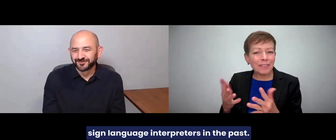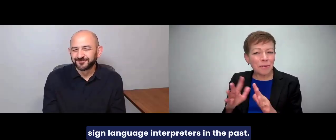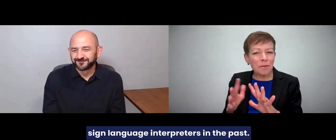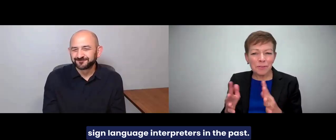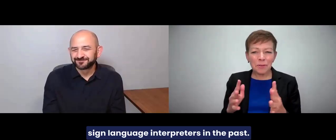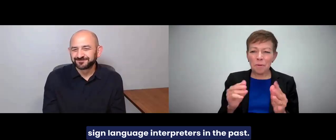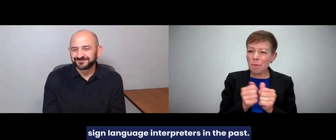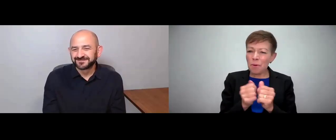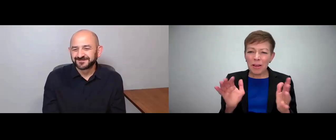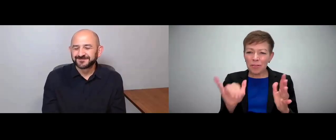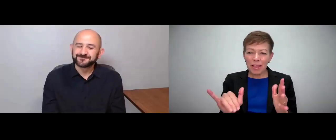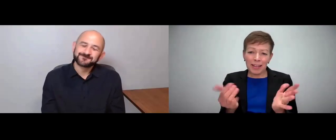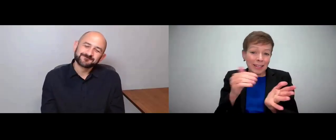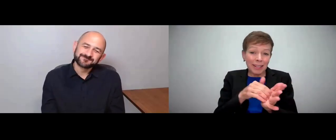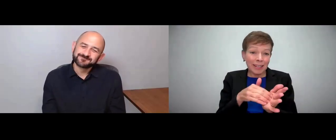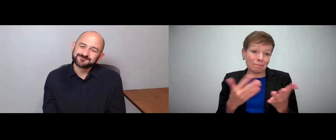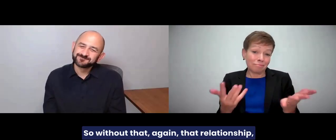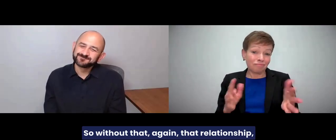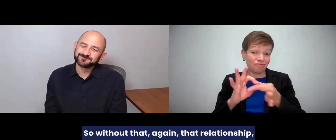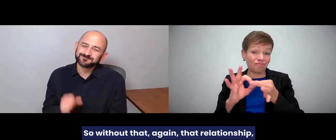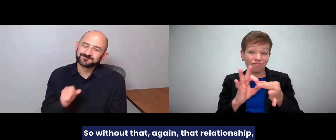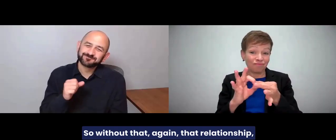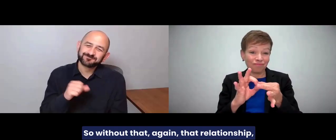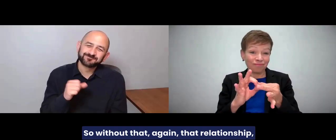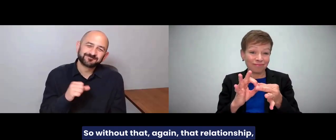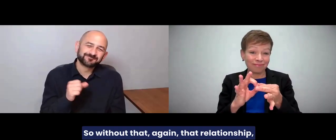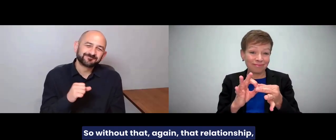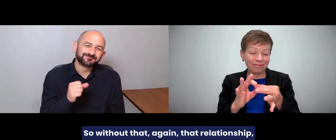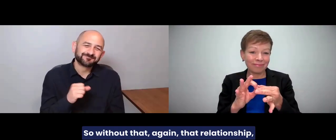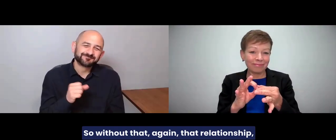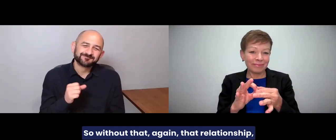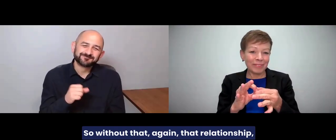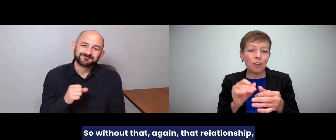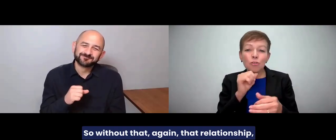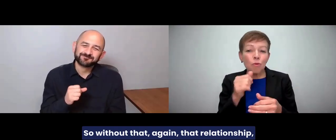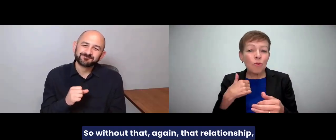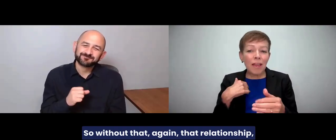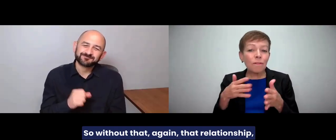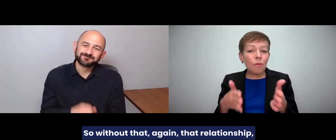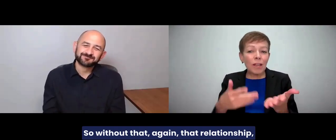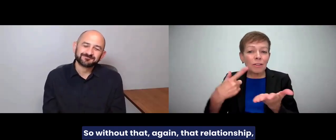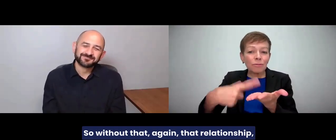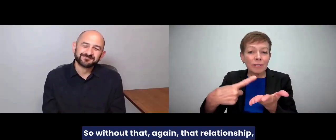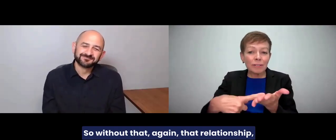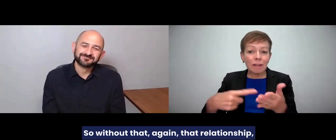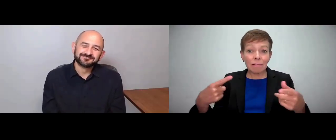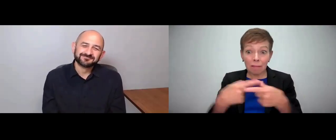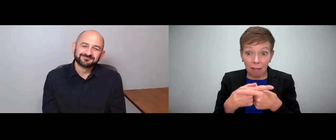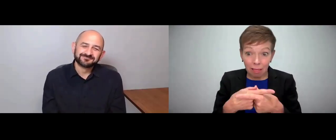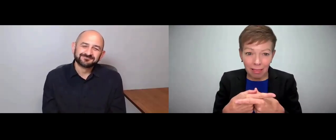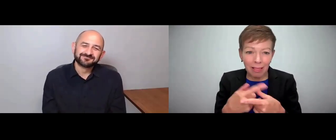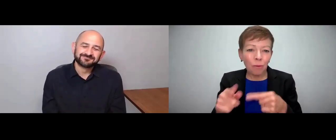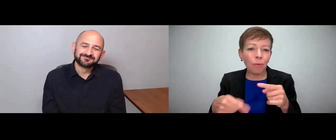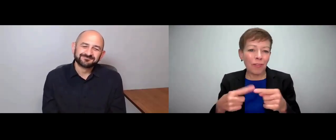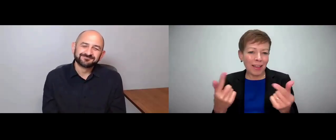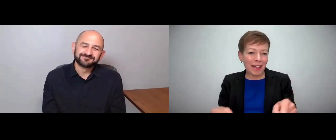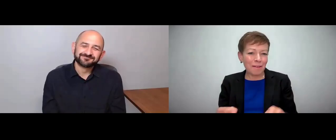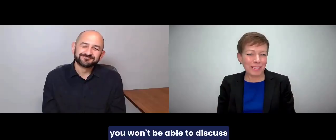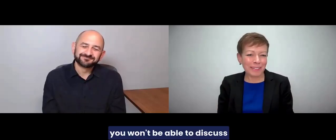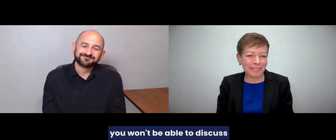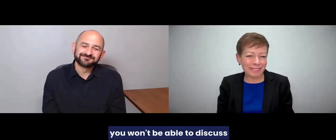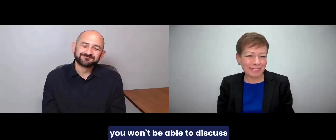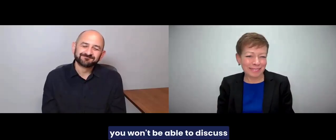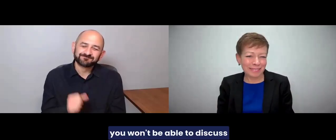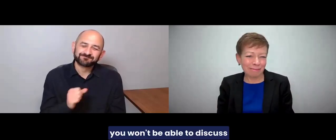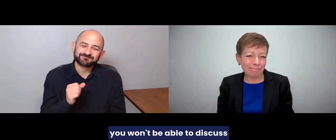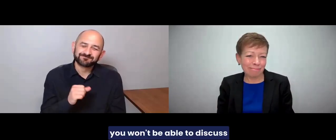language interpreters in the past? So without that, again, that relationship,